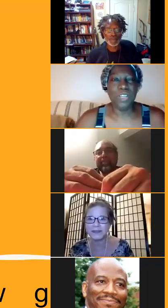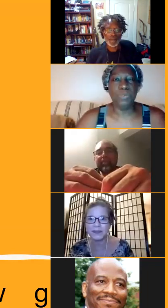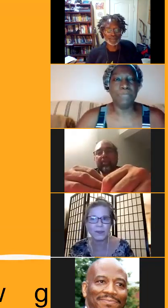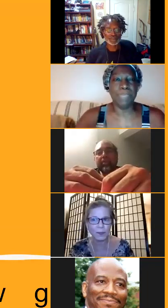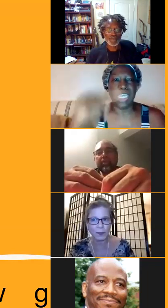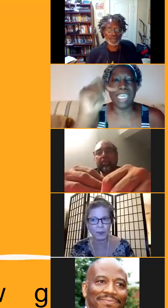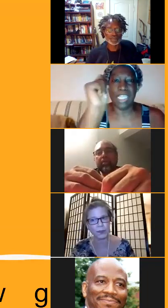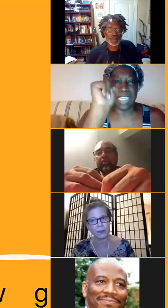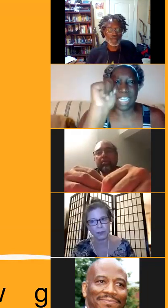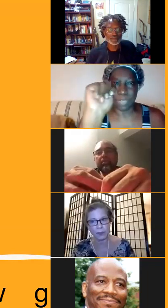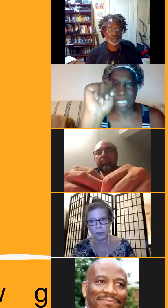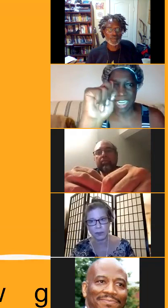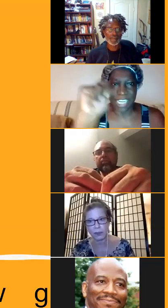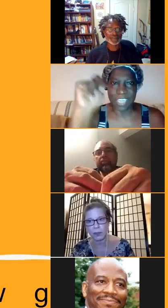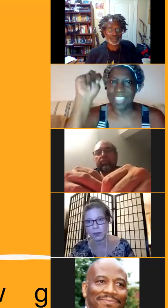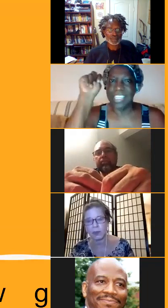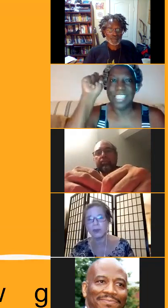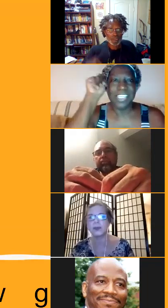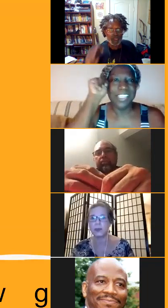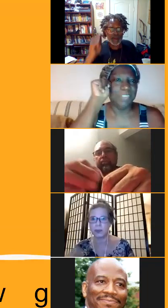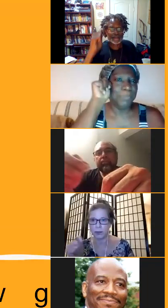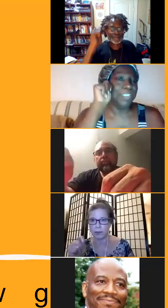10 would be the letter T.